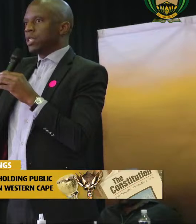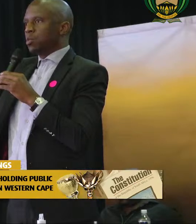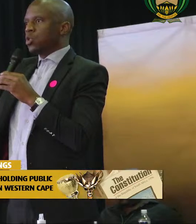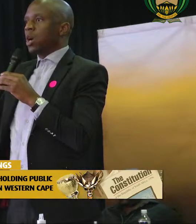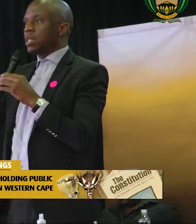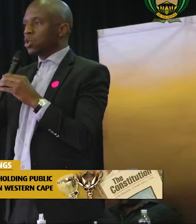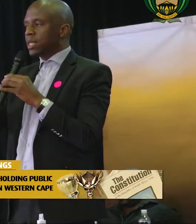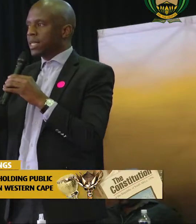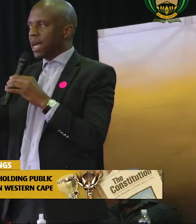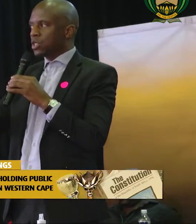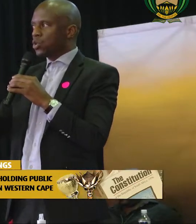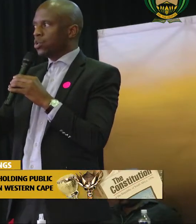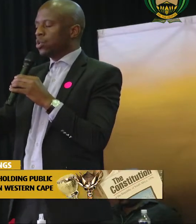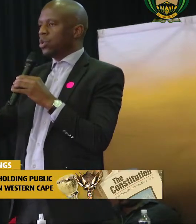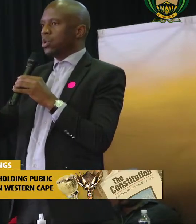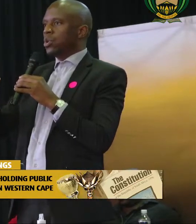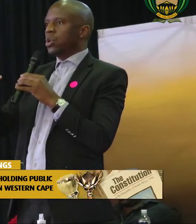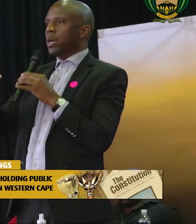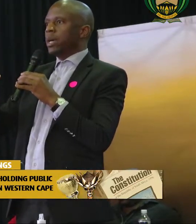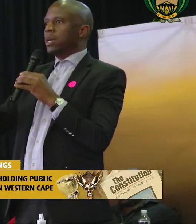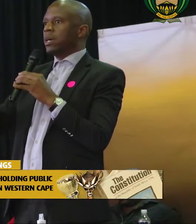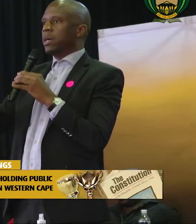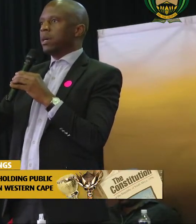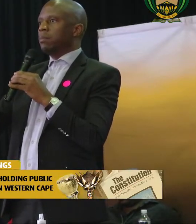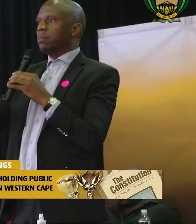a response. So I just wanted us to